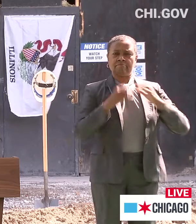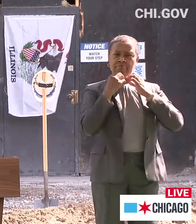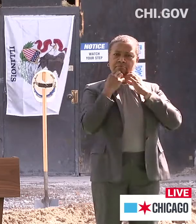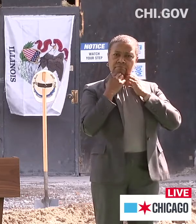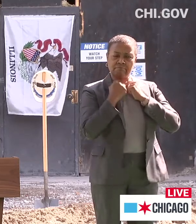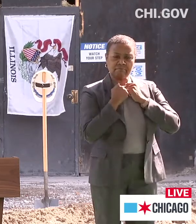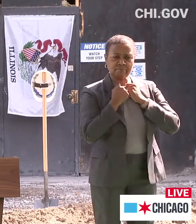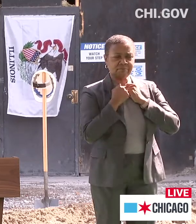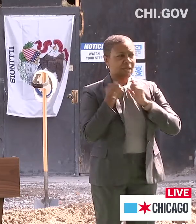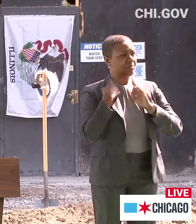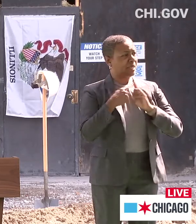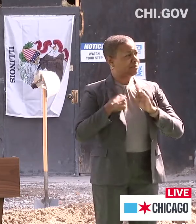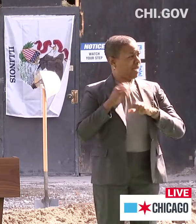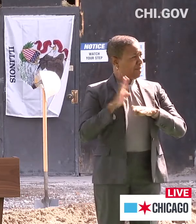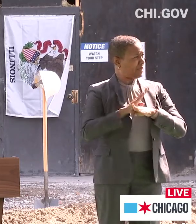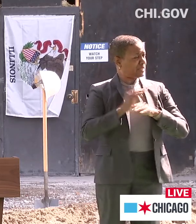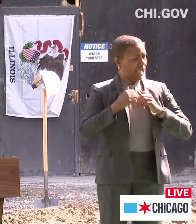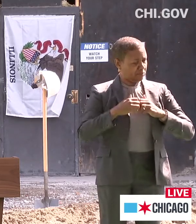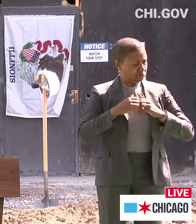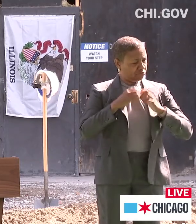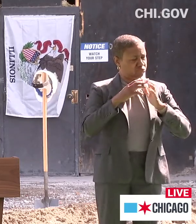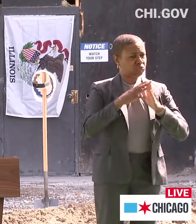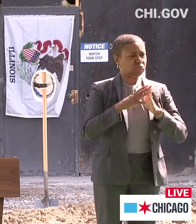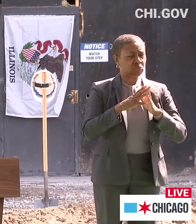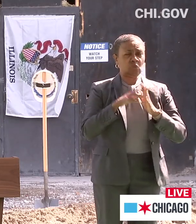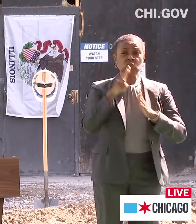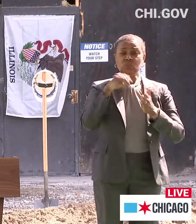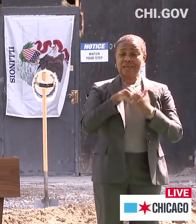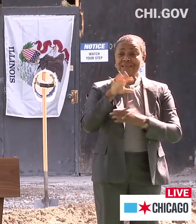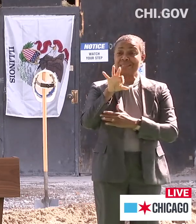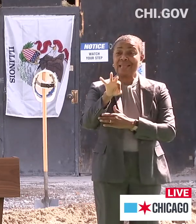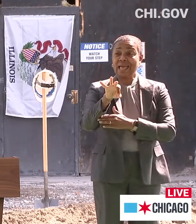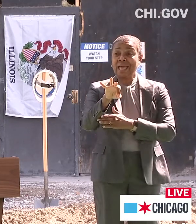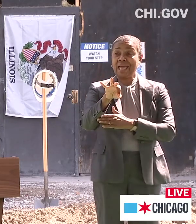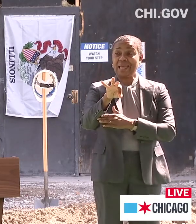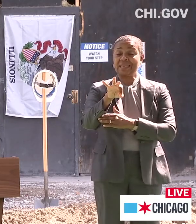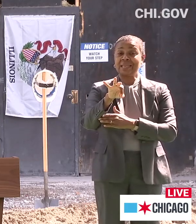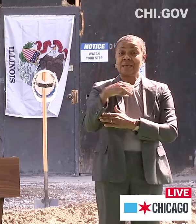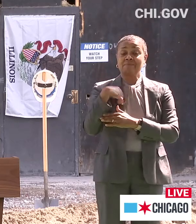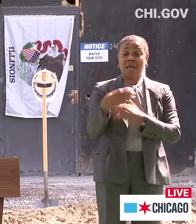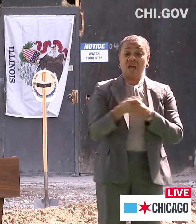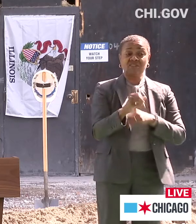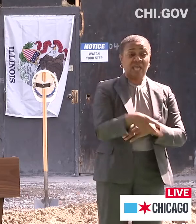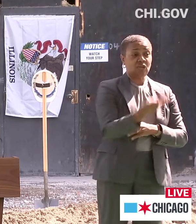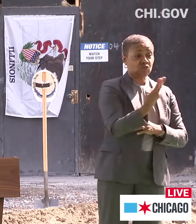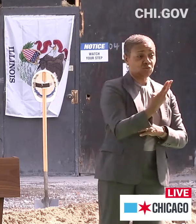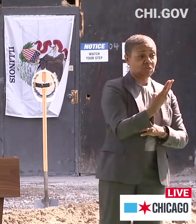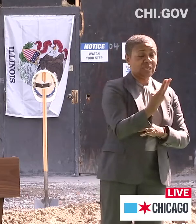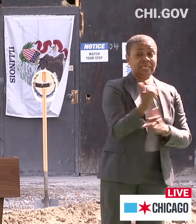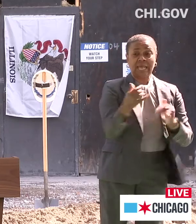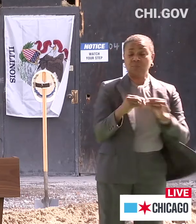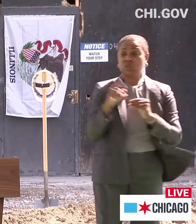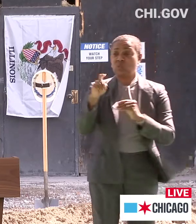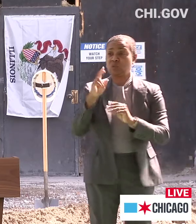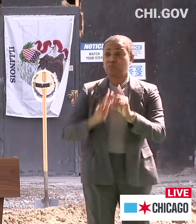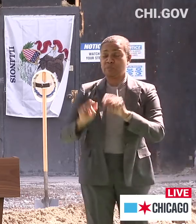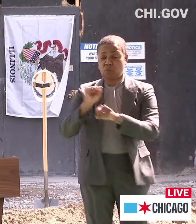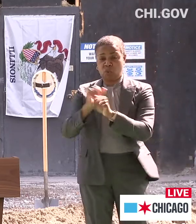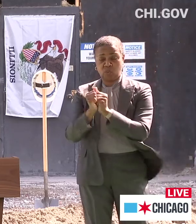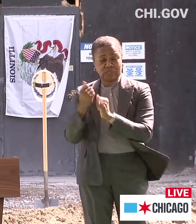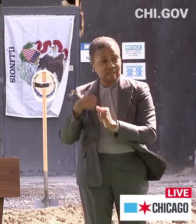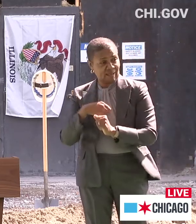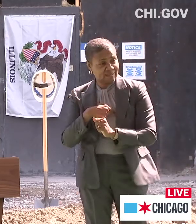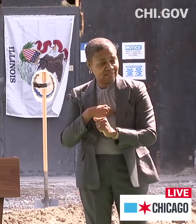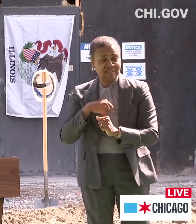extremely important to the firm that I've worked to build. In 2009, we were in the office of just 2 of us, Today, we're over 100 strong. We're in